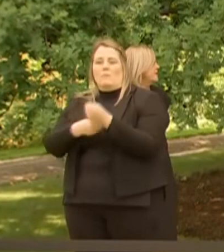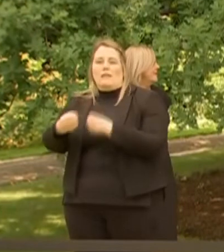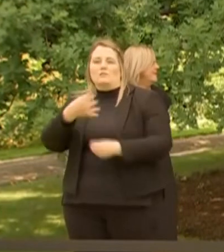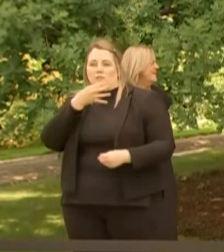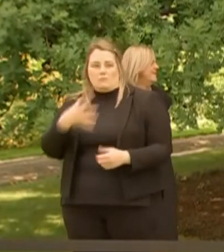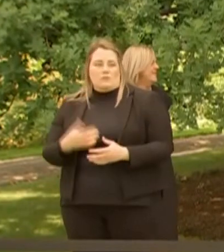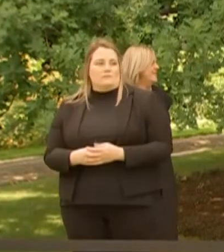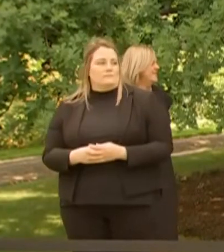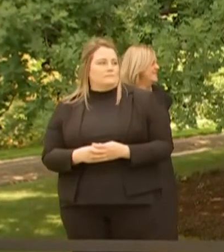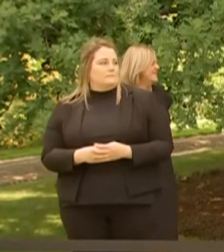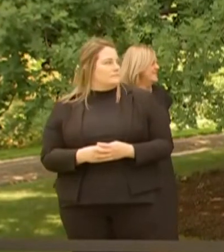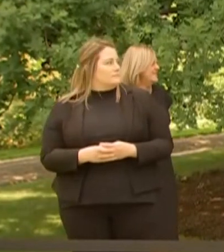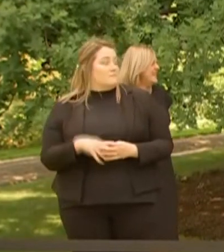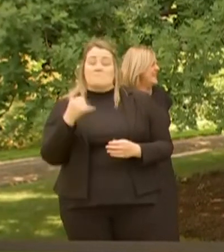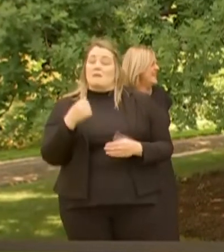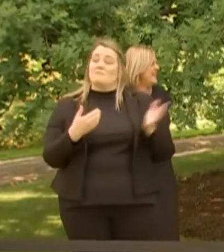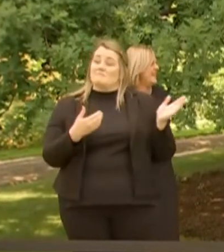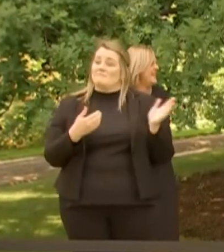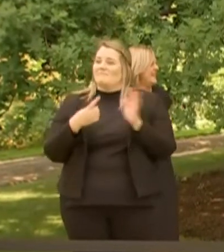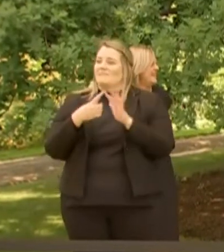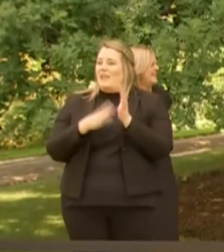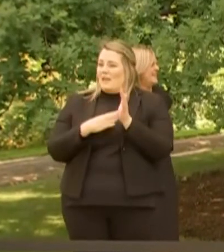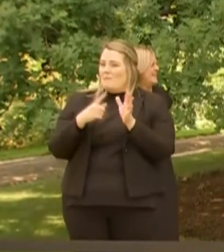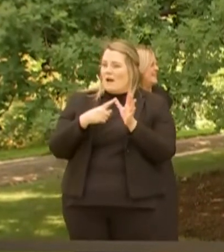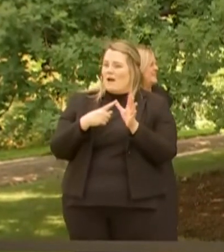provide you with the details of who that person is.